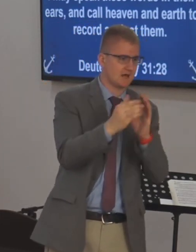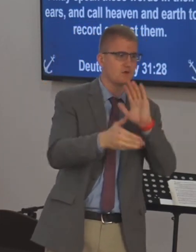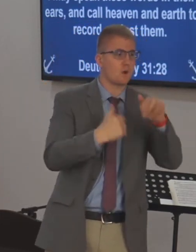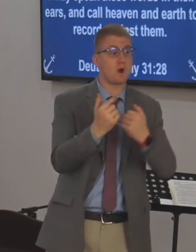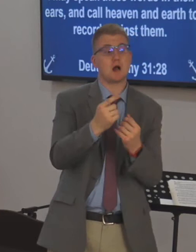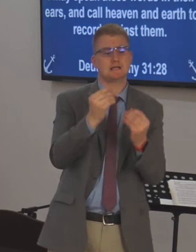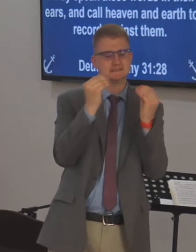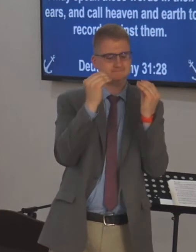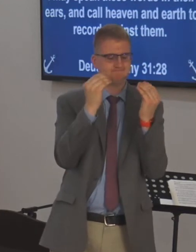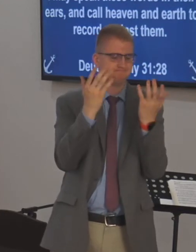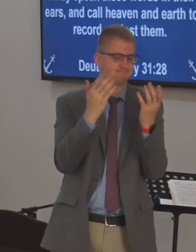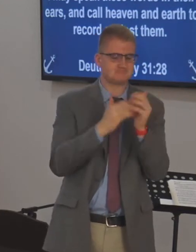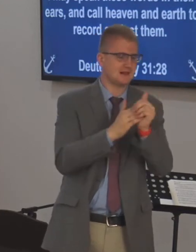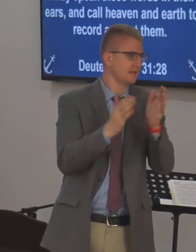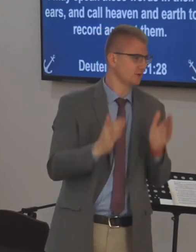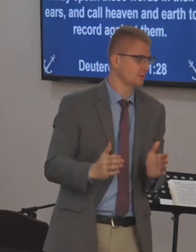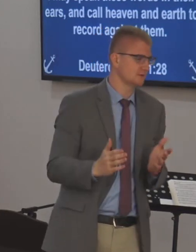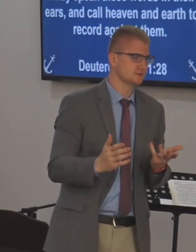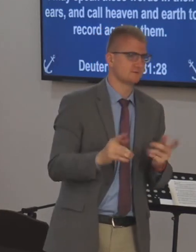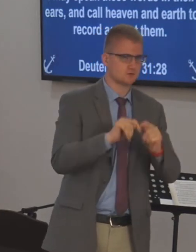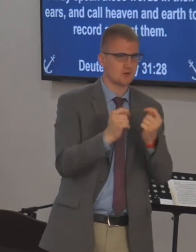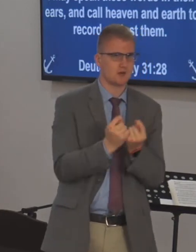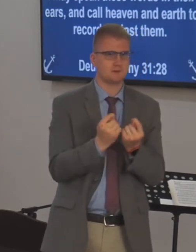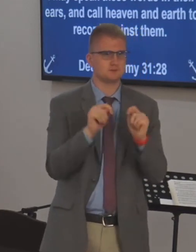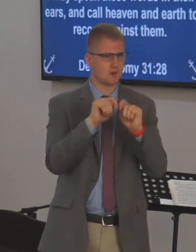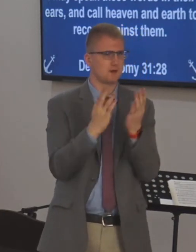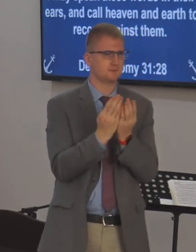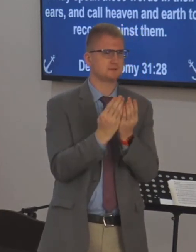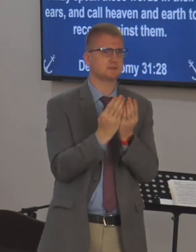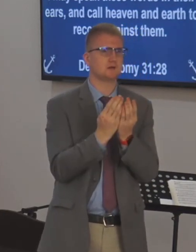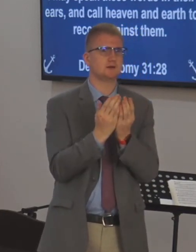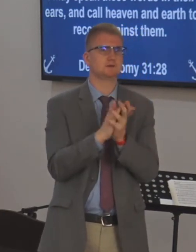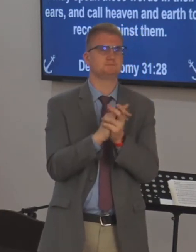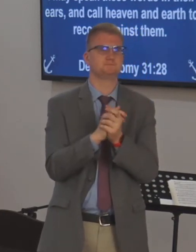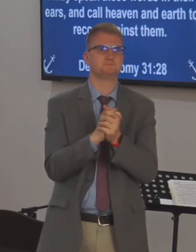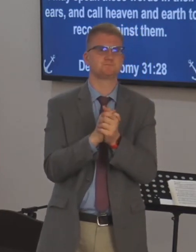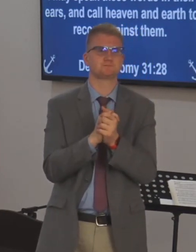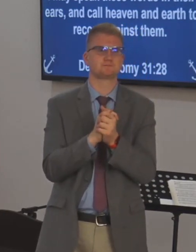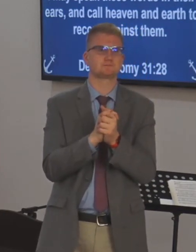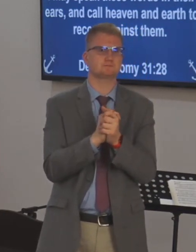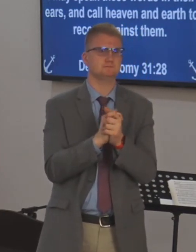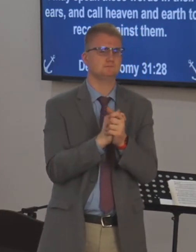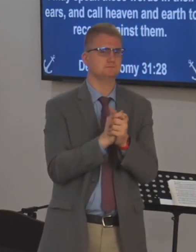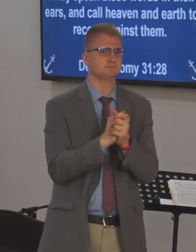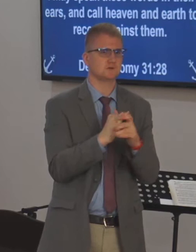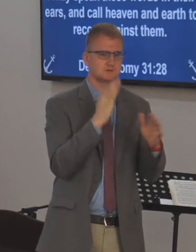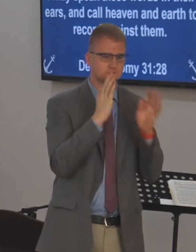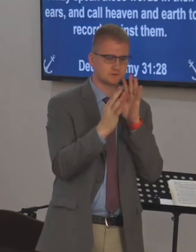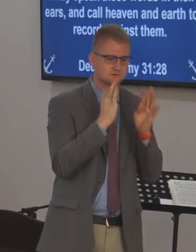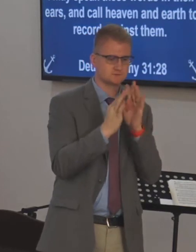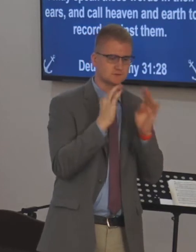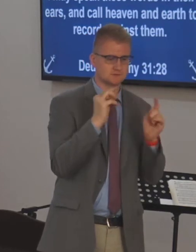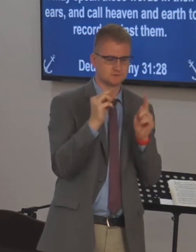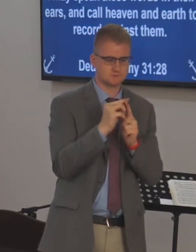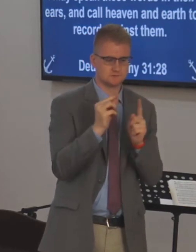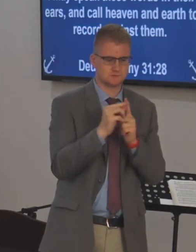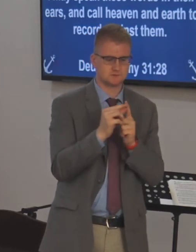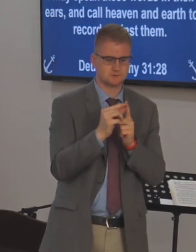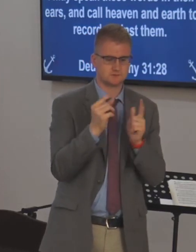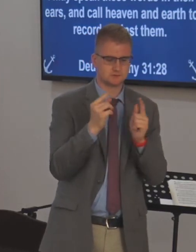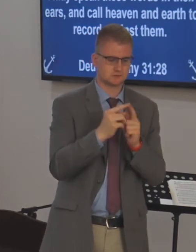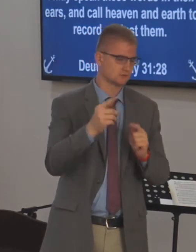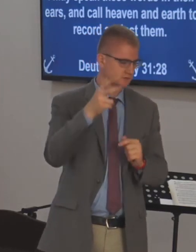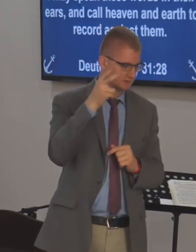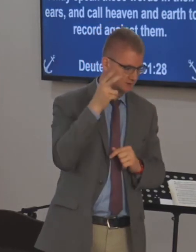officers, and I may speak these words in their ears. And he's talking about this song. Speak these words into their ears, and call heaven and earth